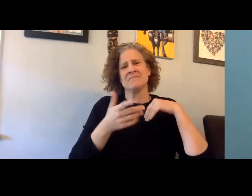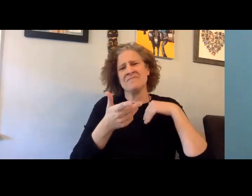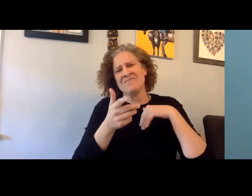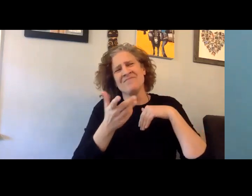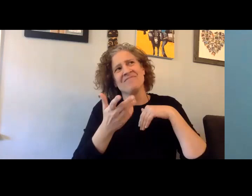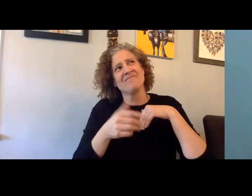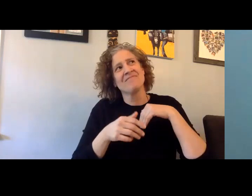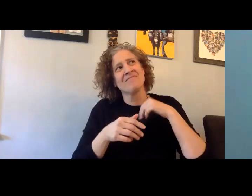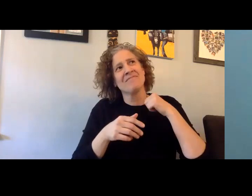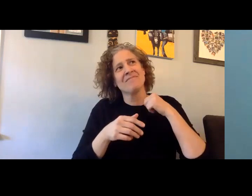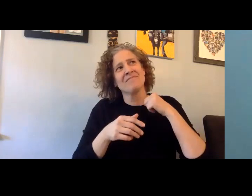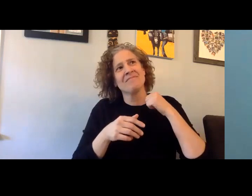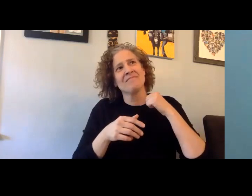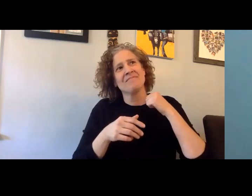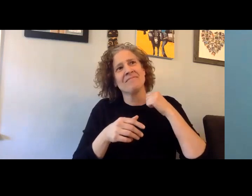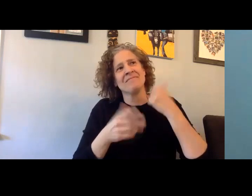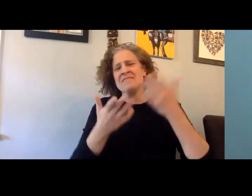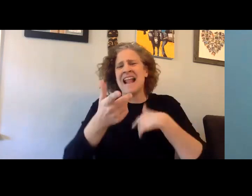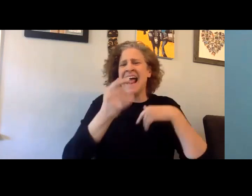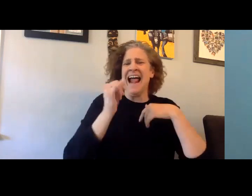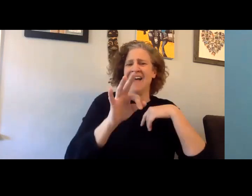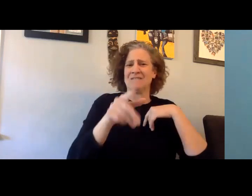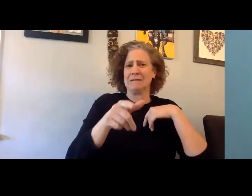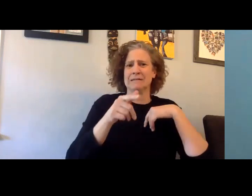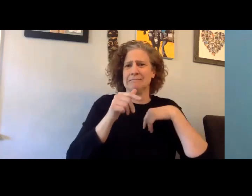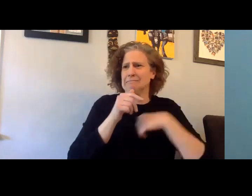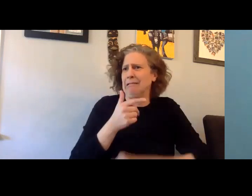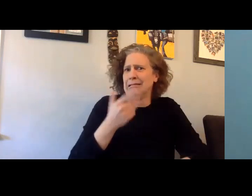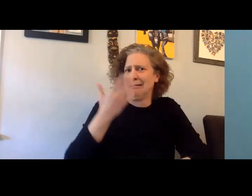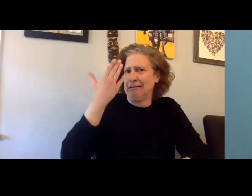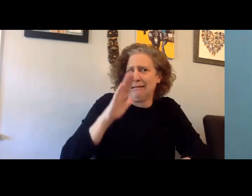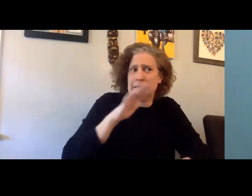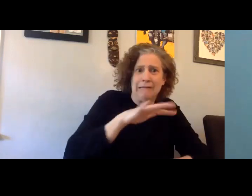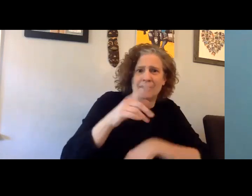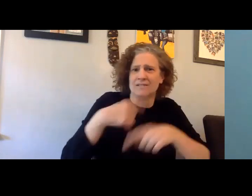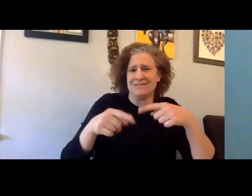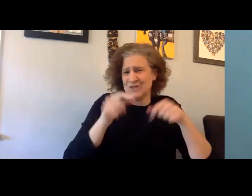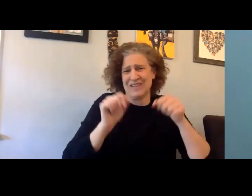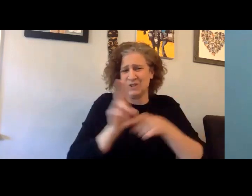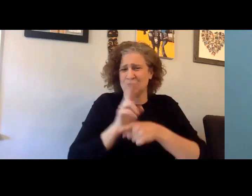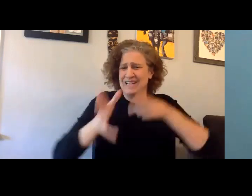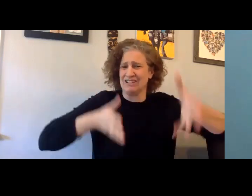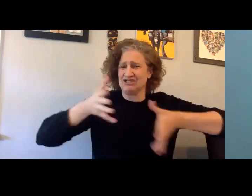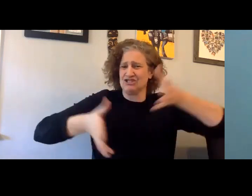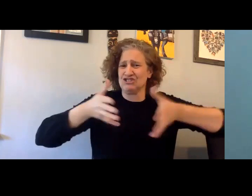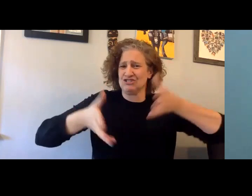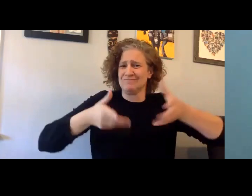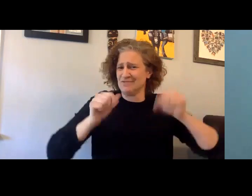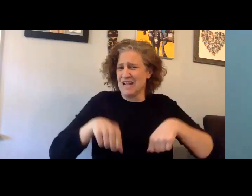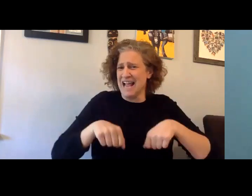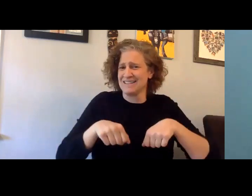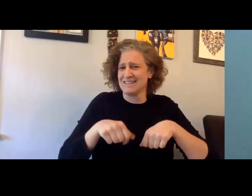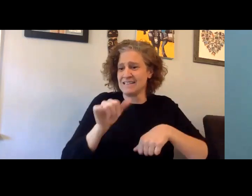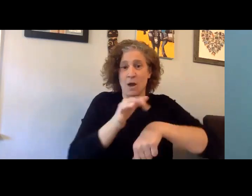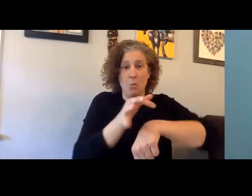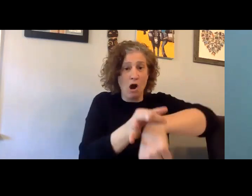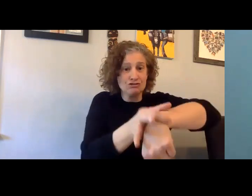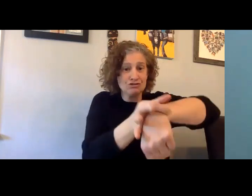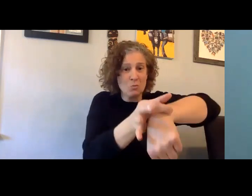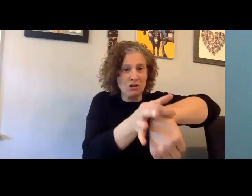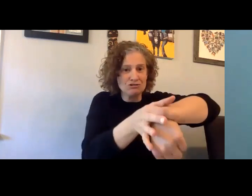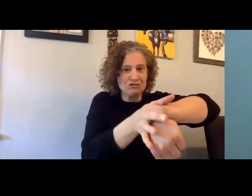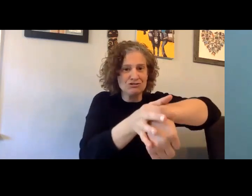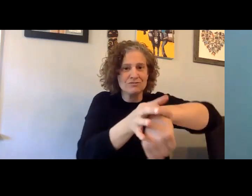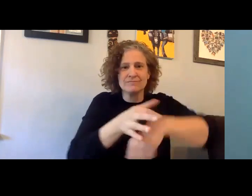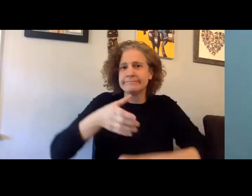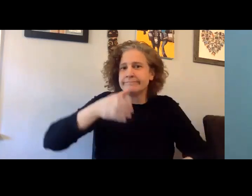signs are accepted. It's, you know, if If you're not sure about whether to finger spell or sign something, you certainly